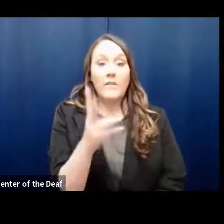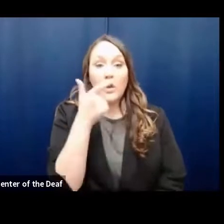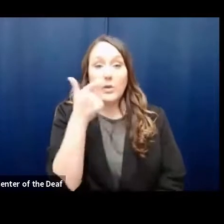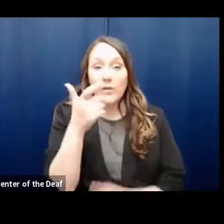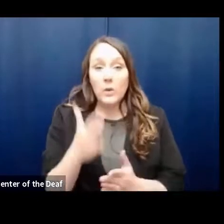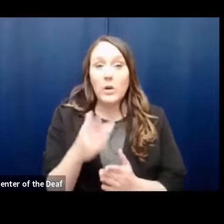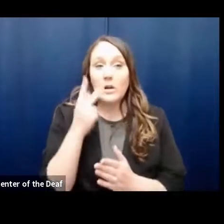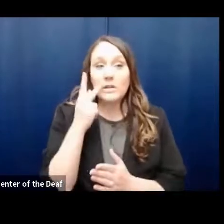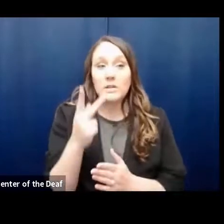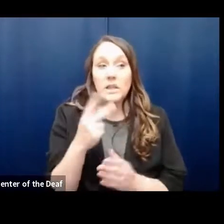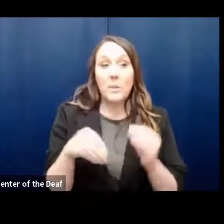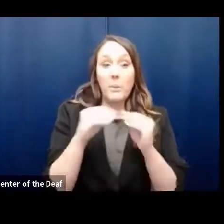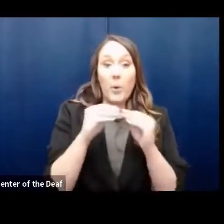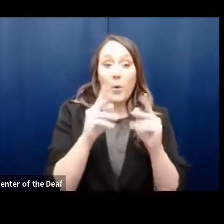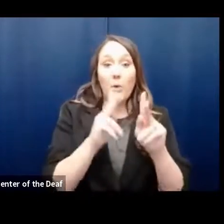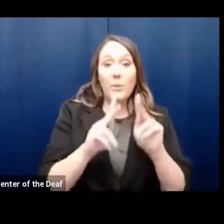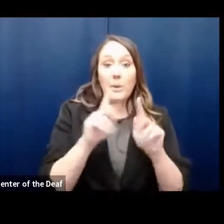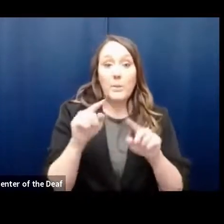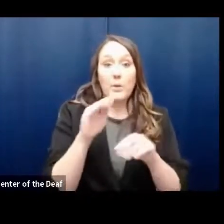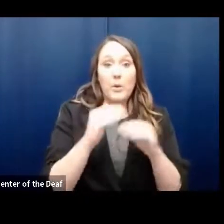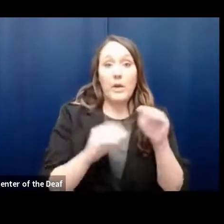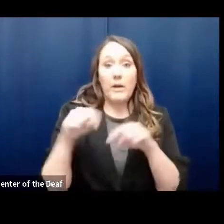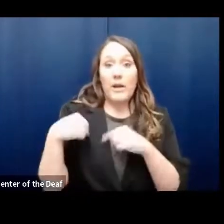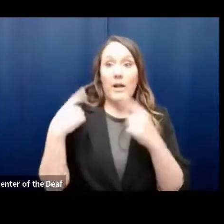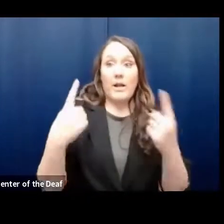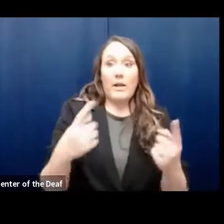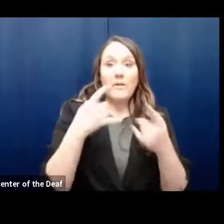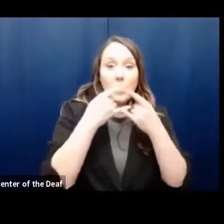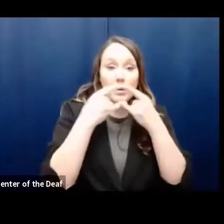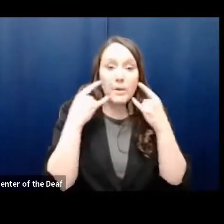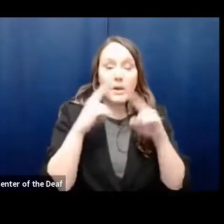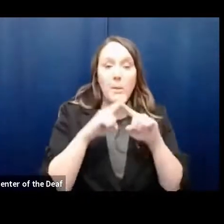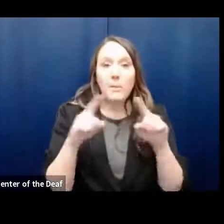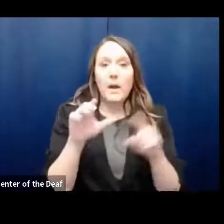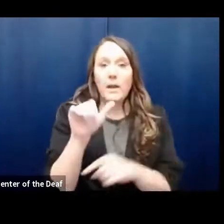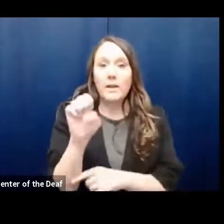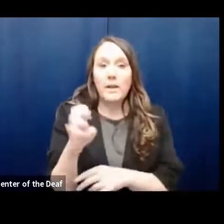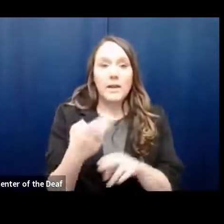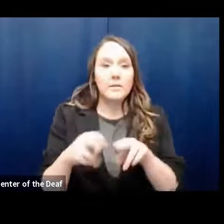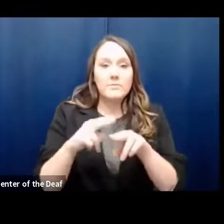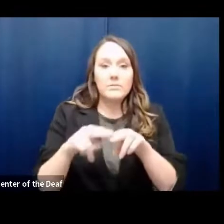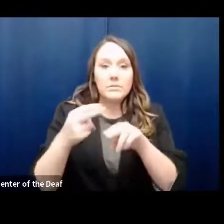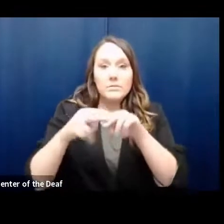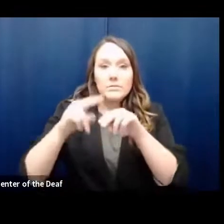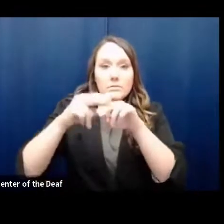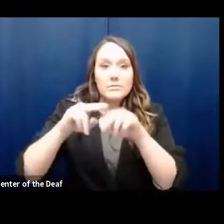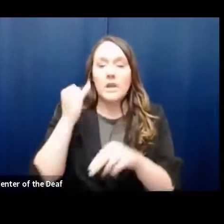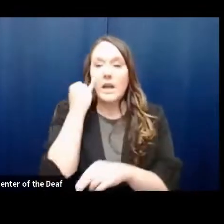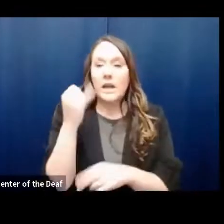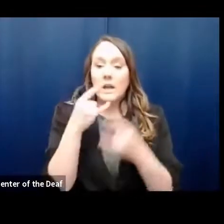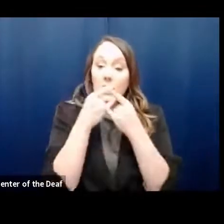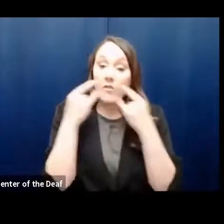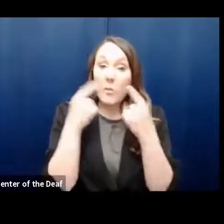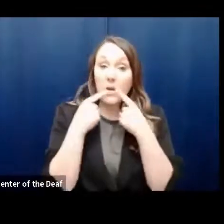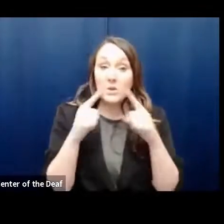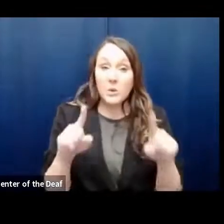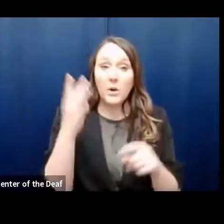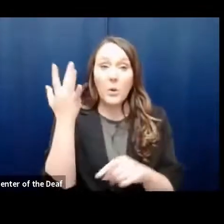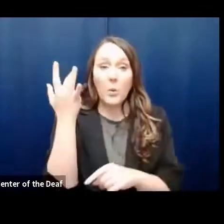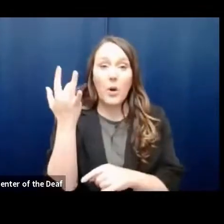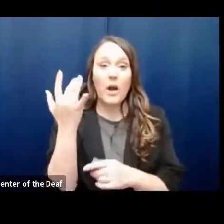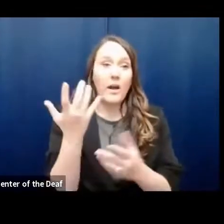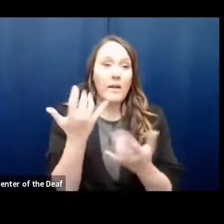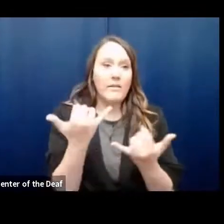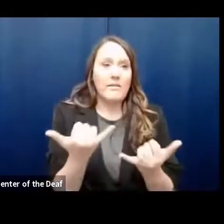people than ever wearing masks, and yet cases are at an all-time high. One writes, if masks work, then how come this current wave is bigger with more